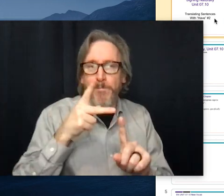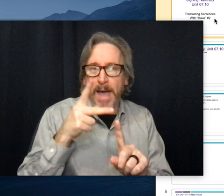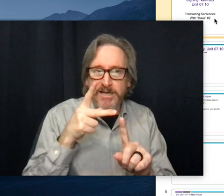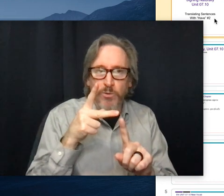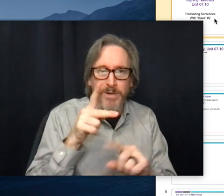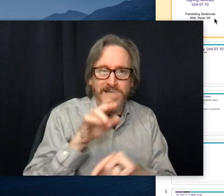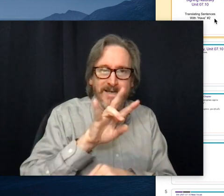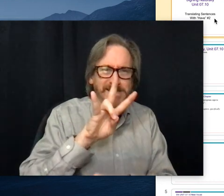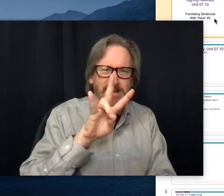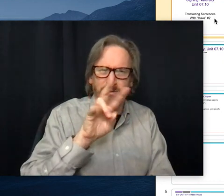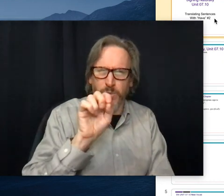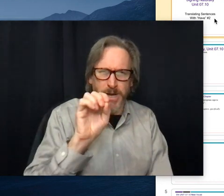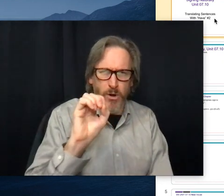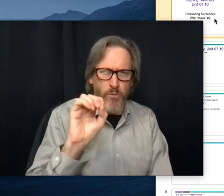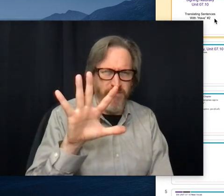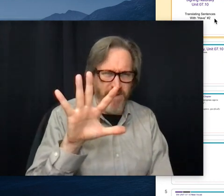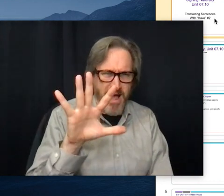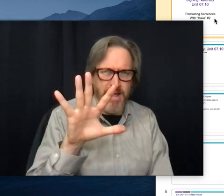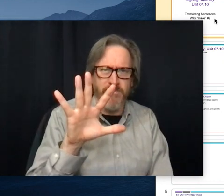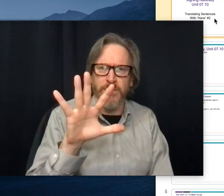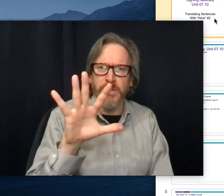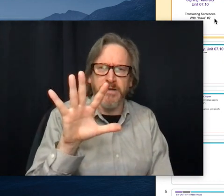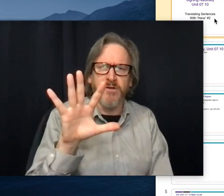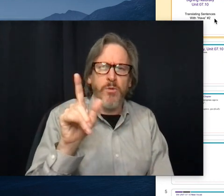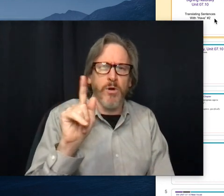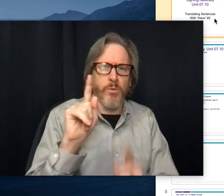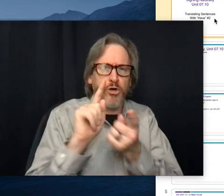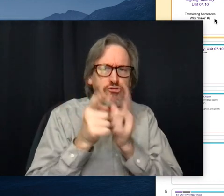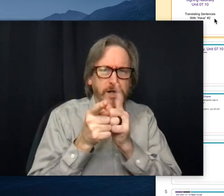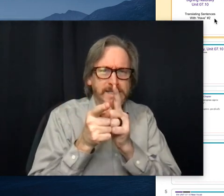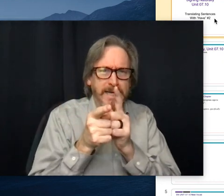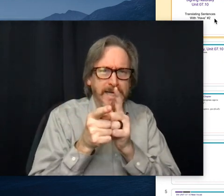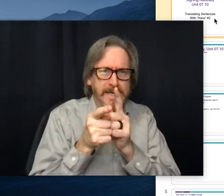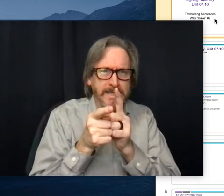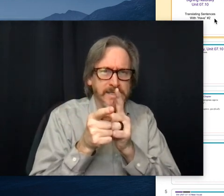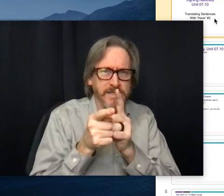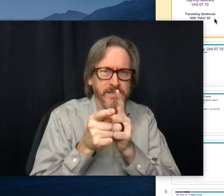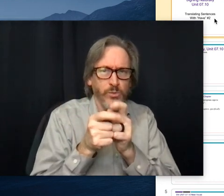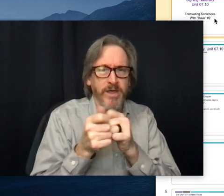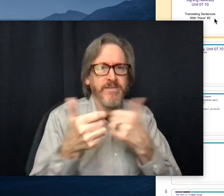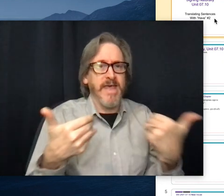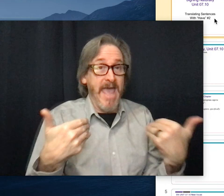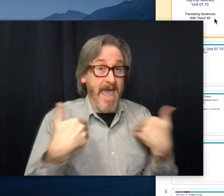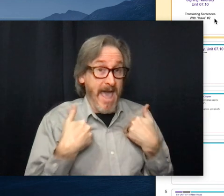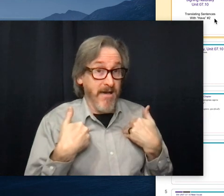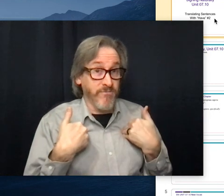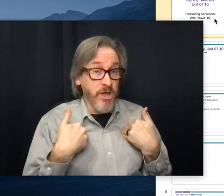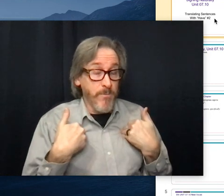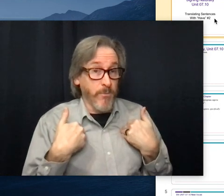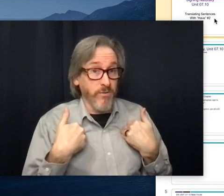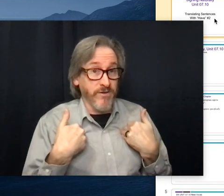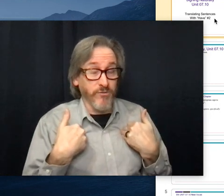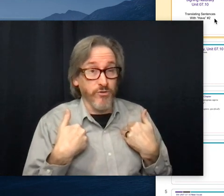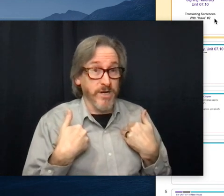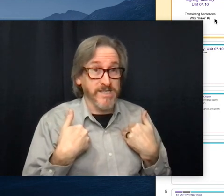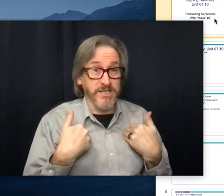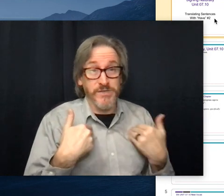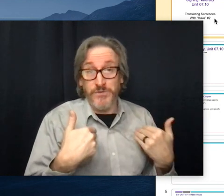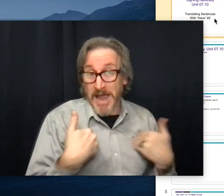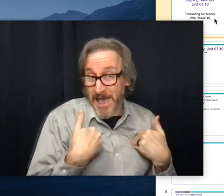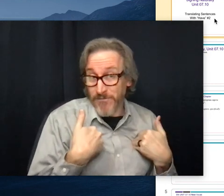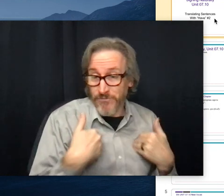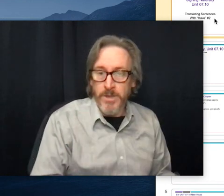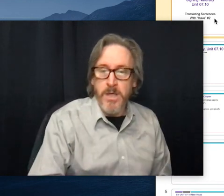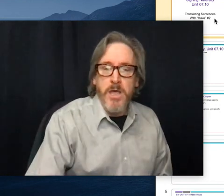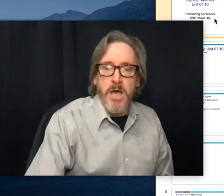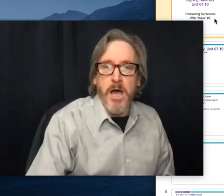We're going back to what we did in 7.05, I believe, where we're translating sentences with have. Remember all the different translations